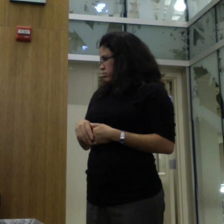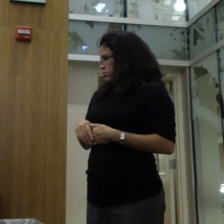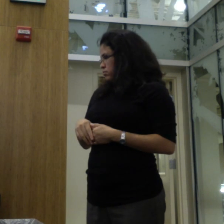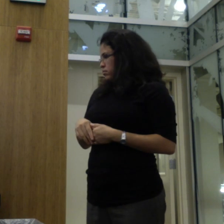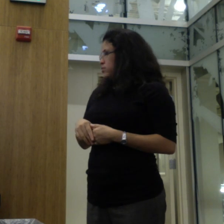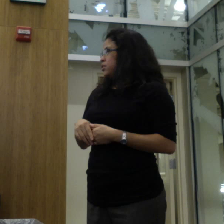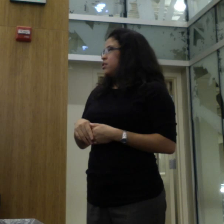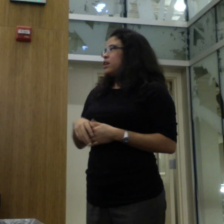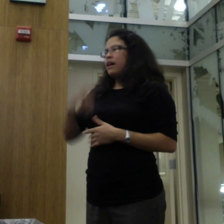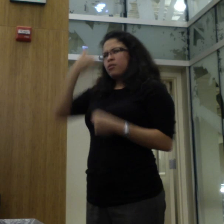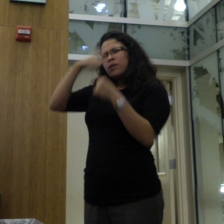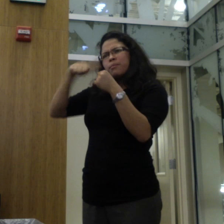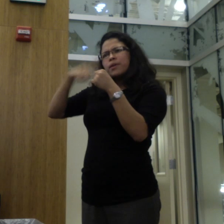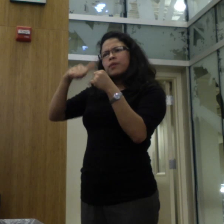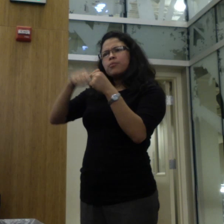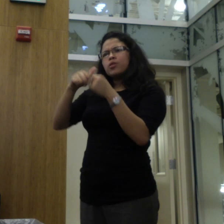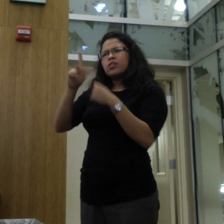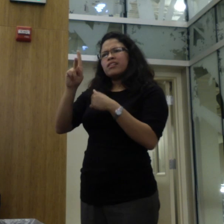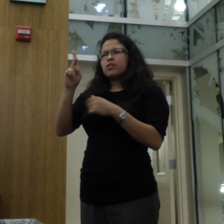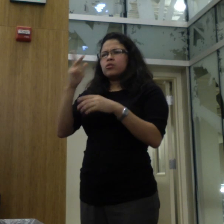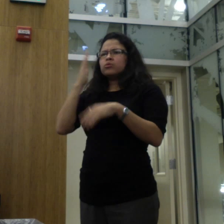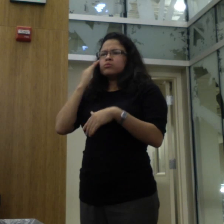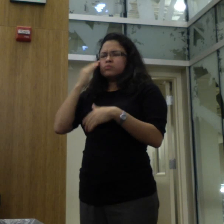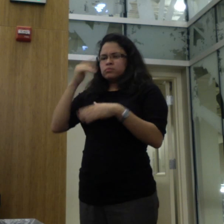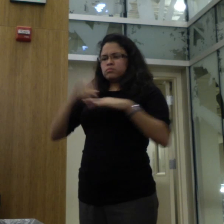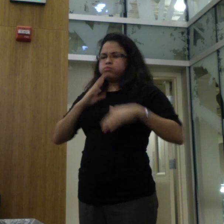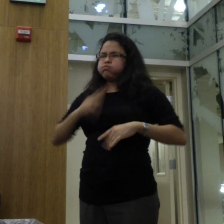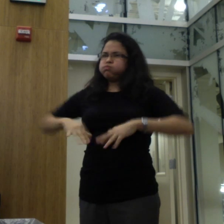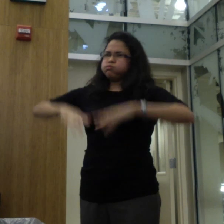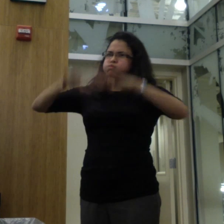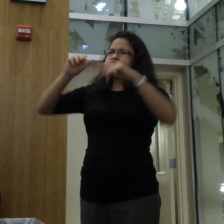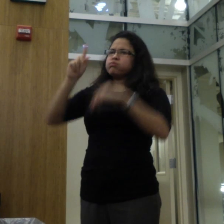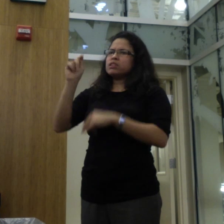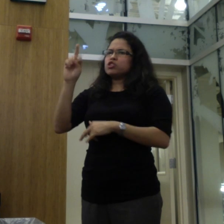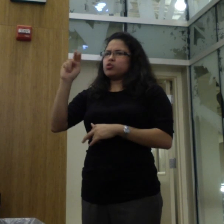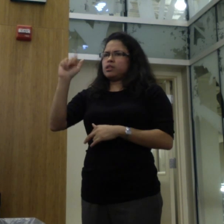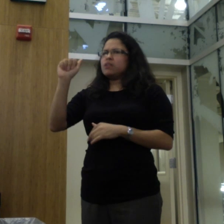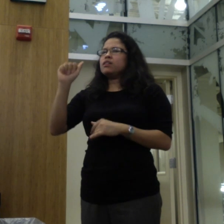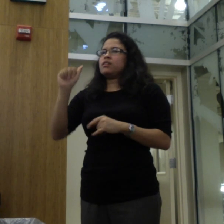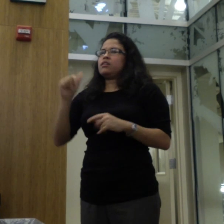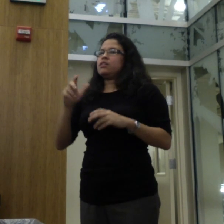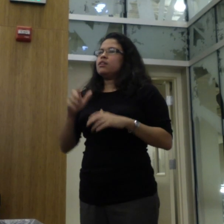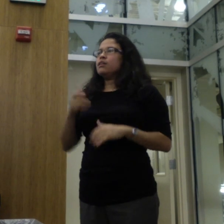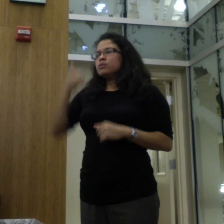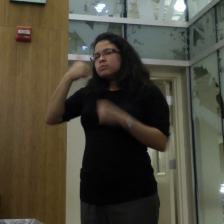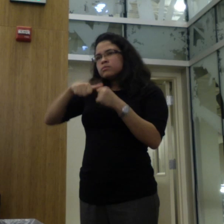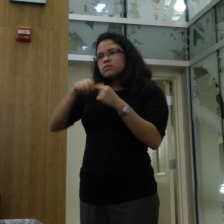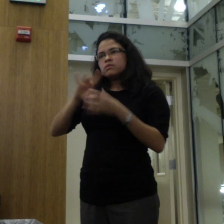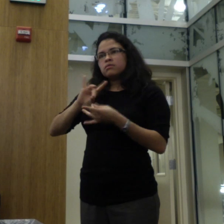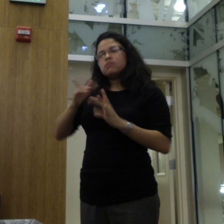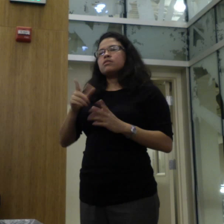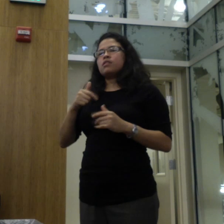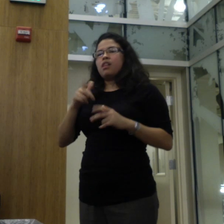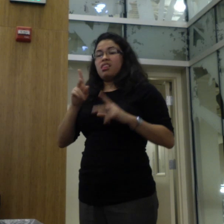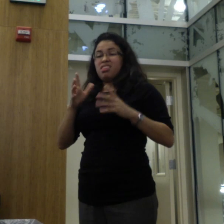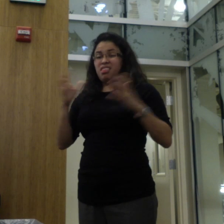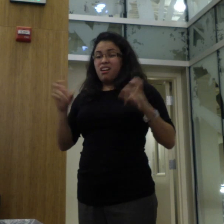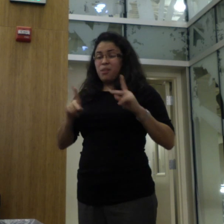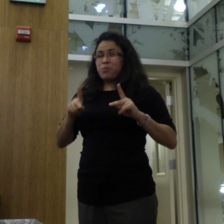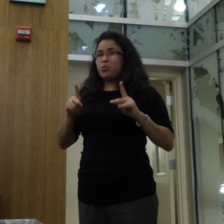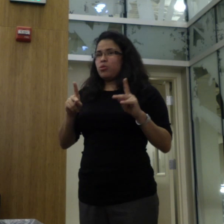I remember for the Katrina floods and the disaster there, there were a lot of people that lost all of